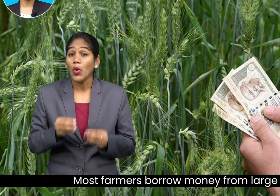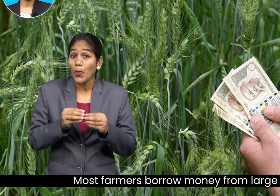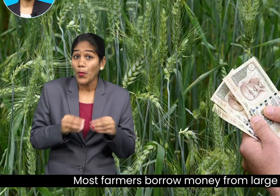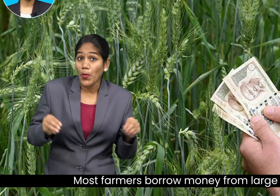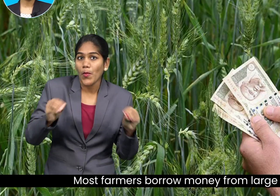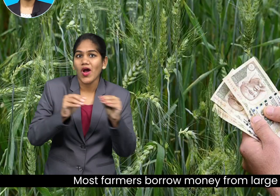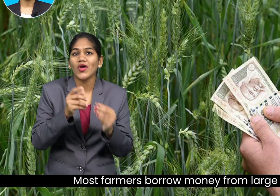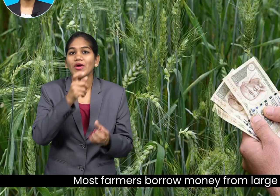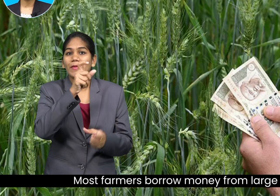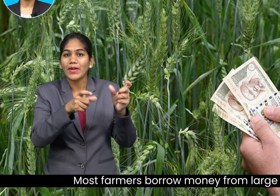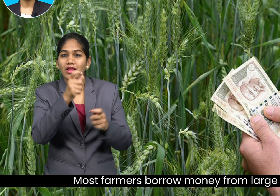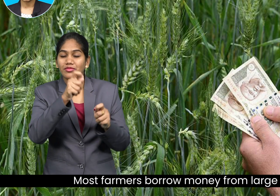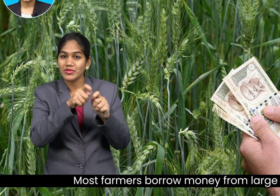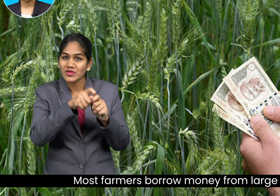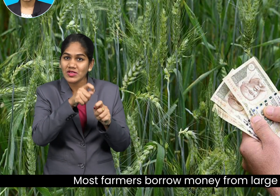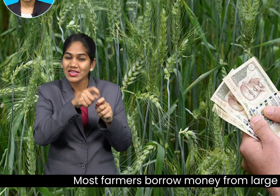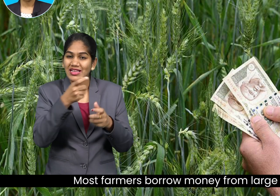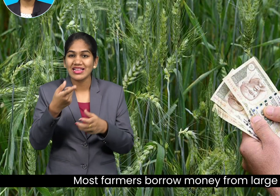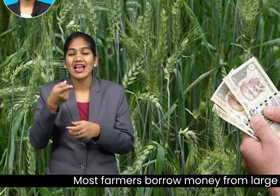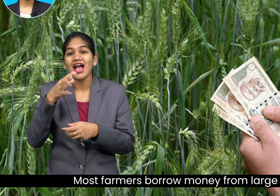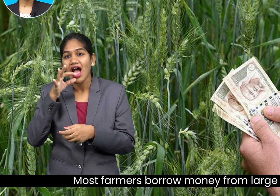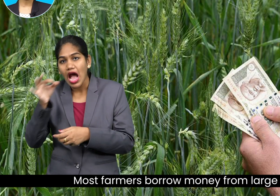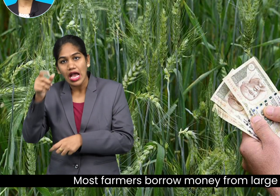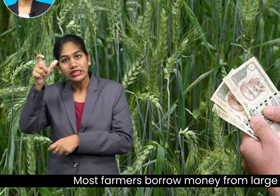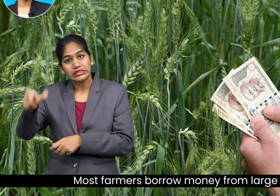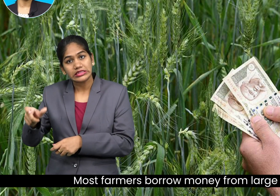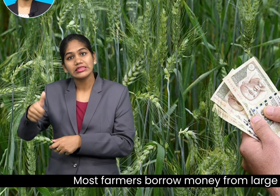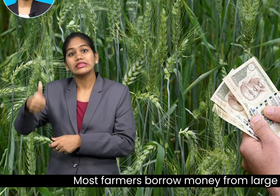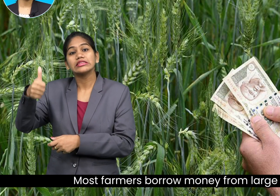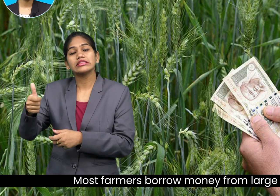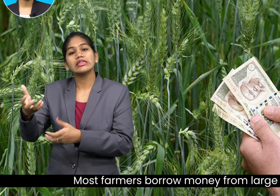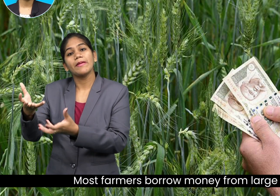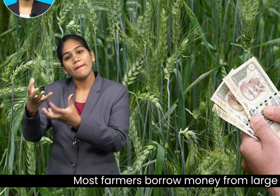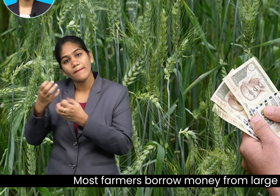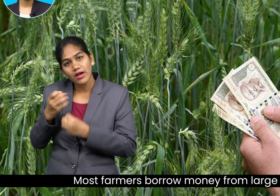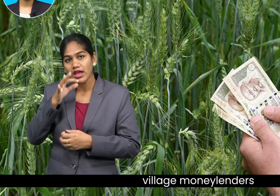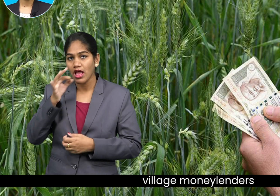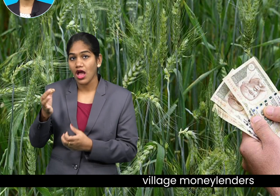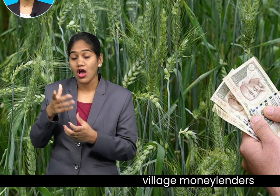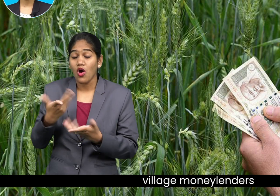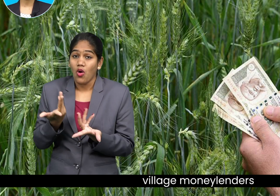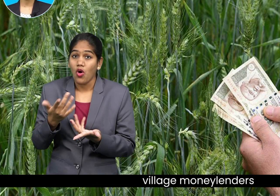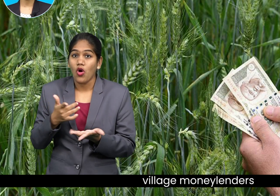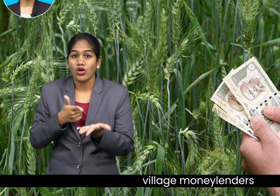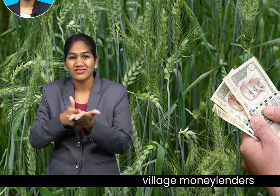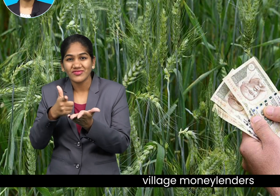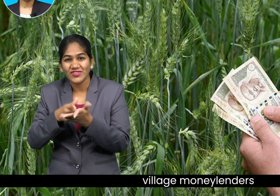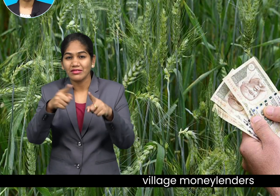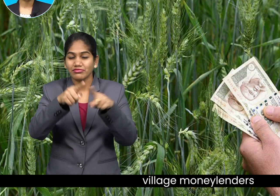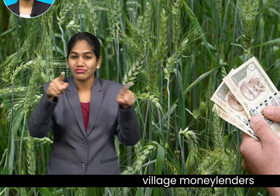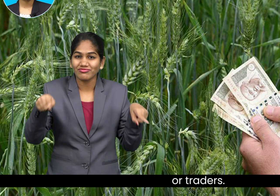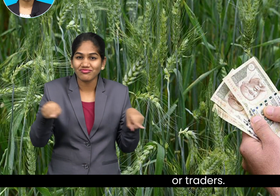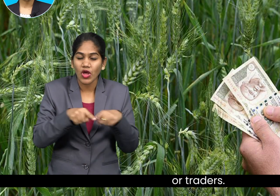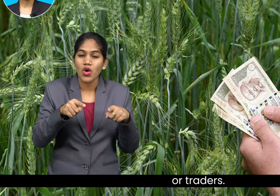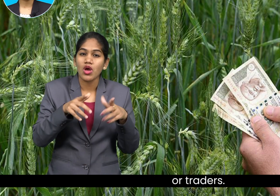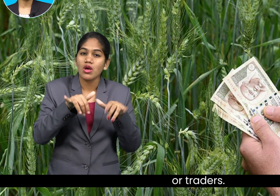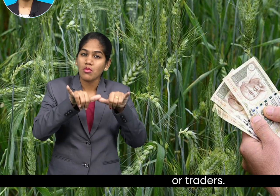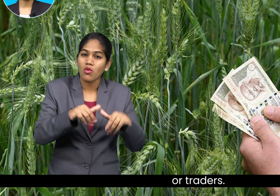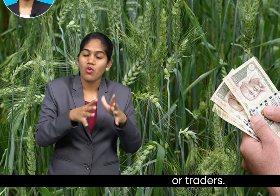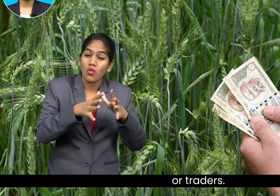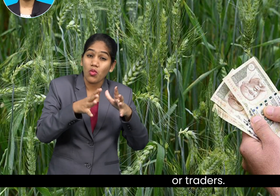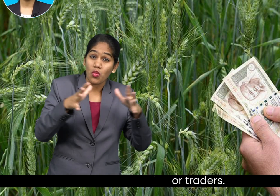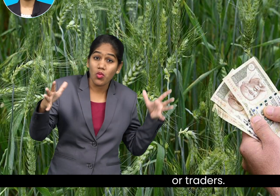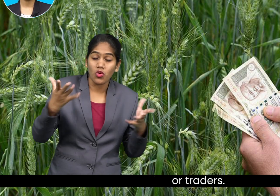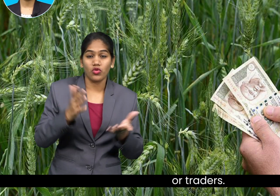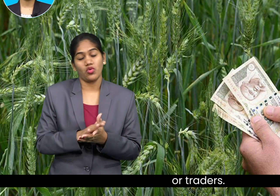Most farmers borrow money from large farmers, village money lenders or